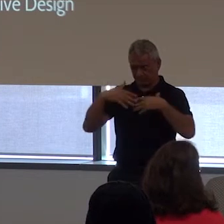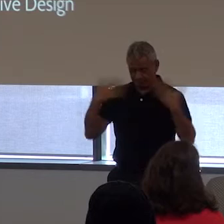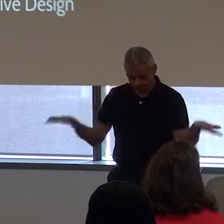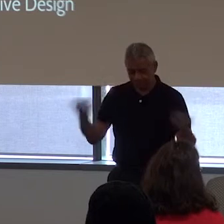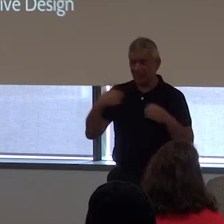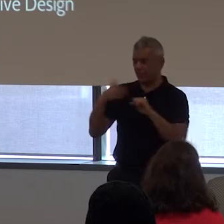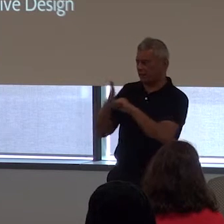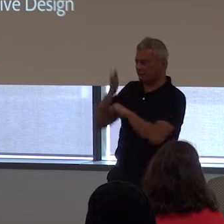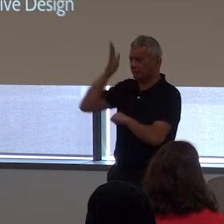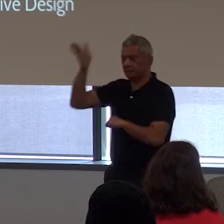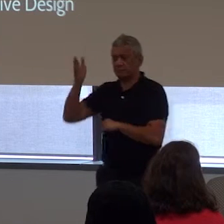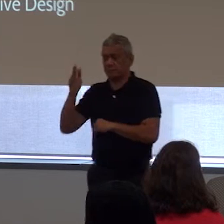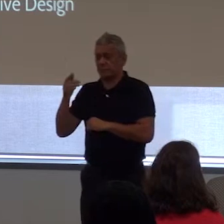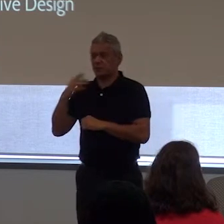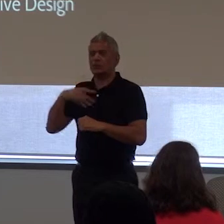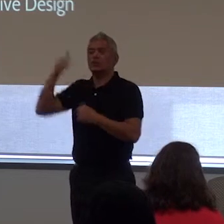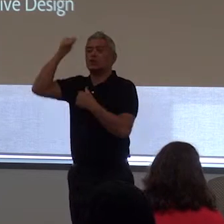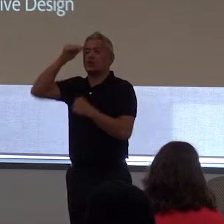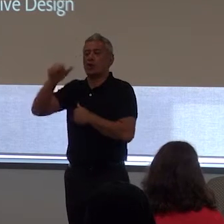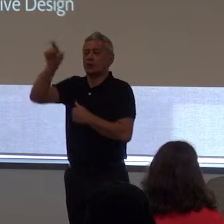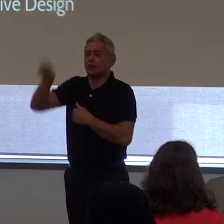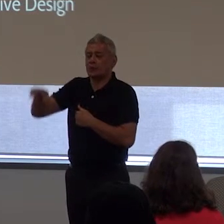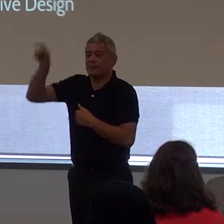meetup, or get to know some people in the coding